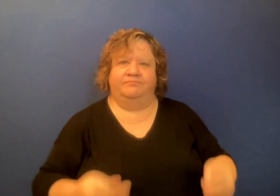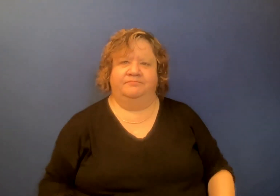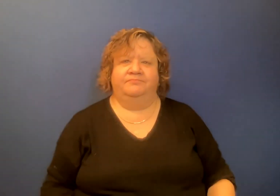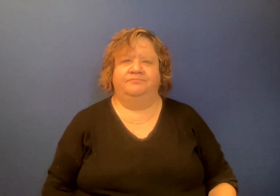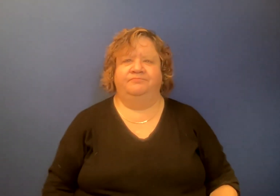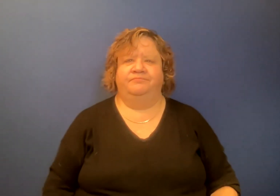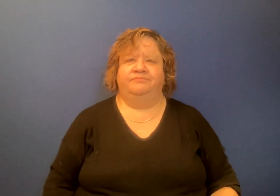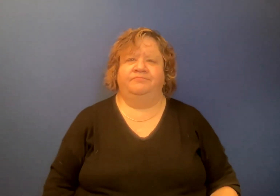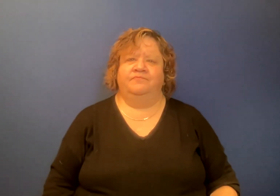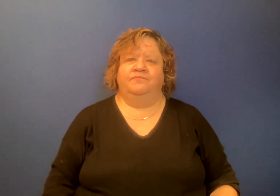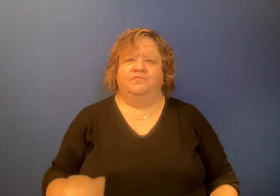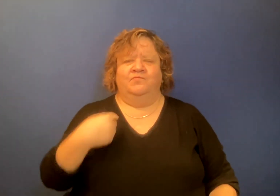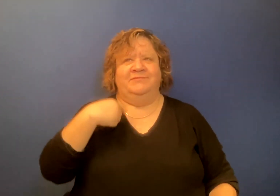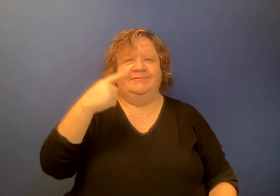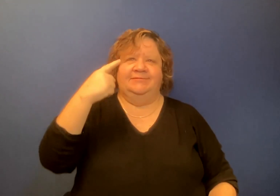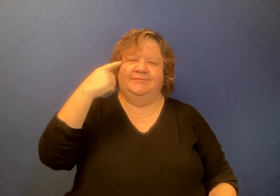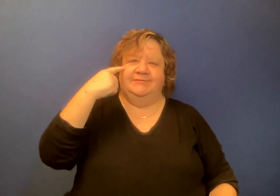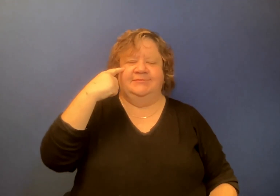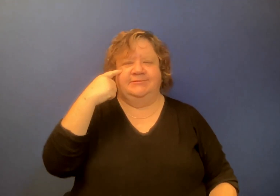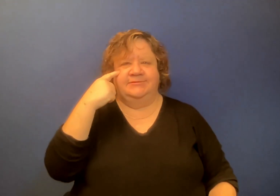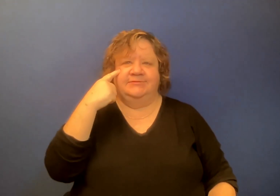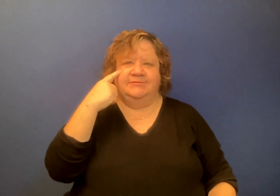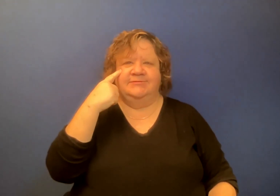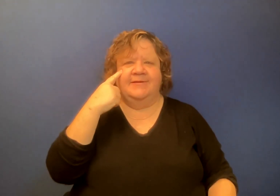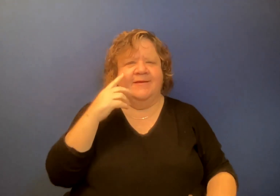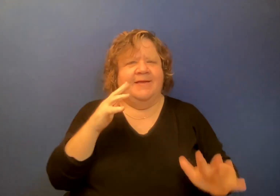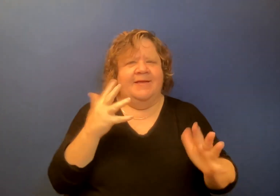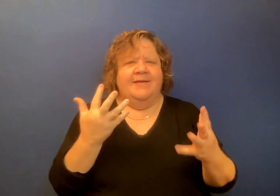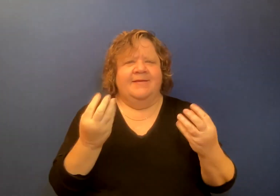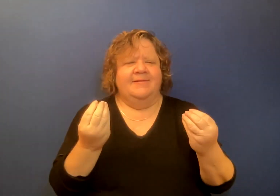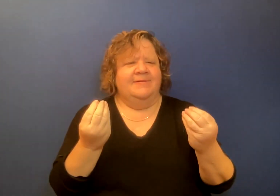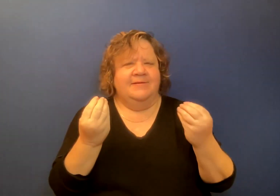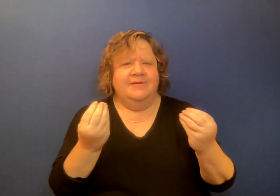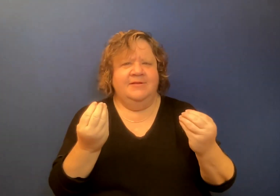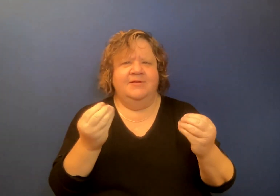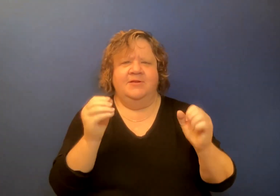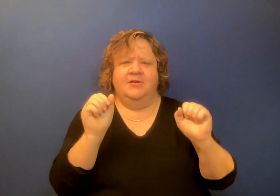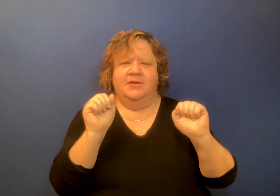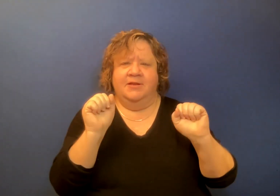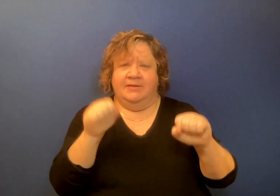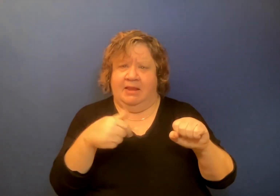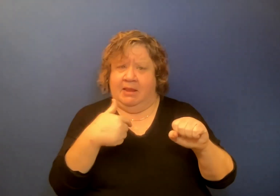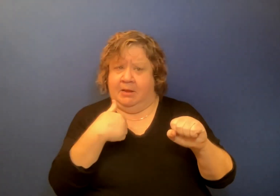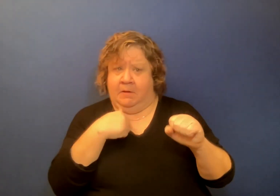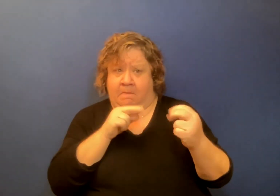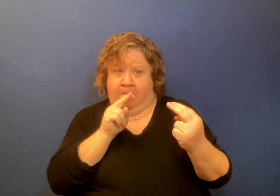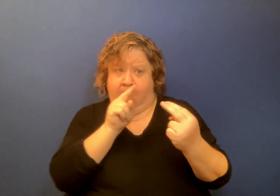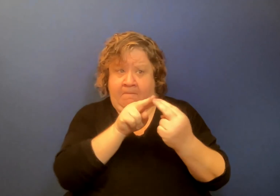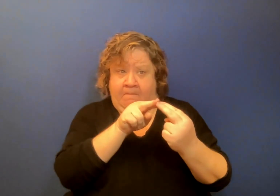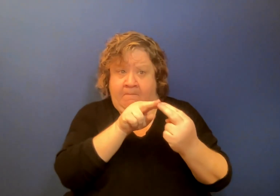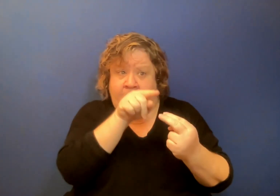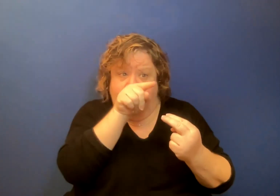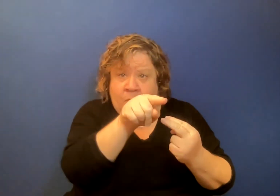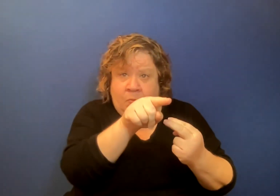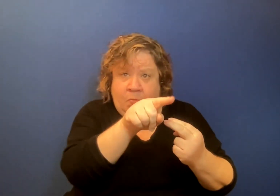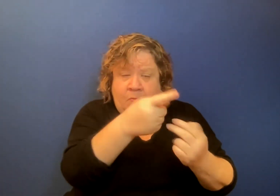those, and maybe we can also connect with you around the focus groups and that you've done, that Catholic Relief Services have done in their programs. Because